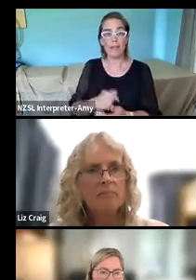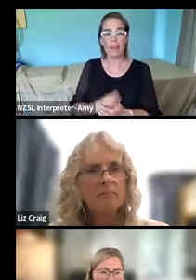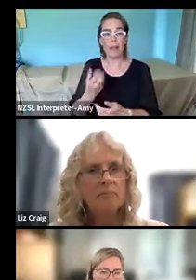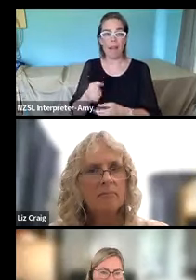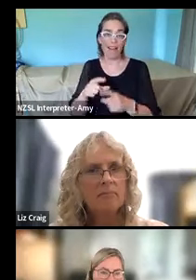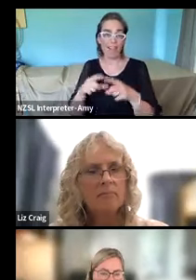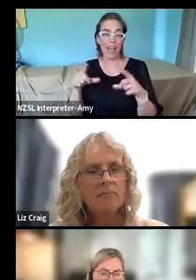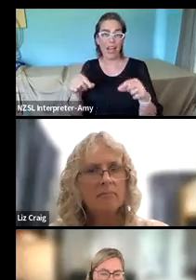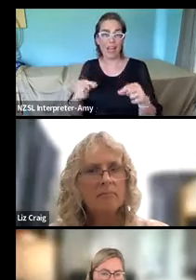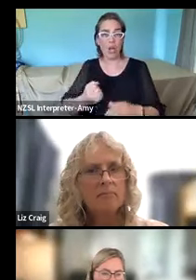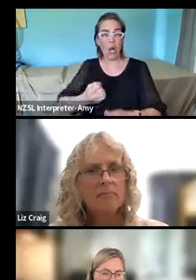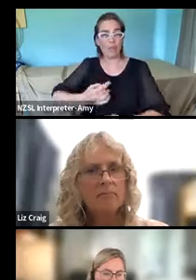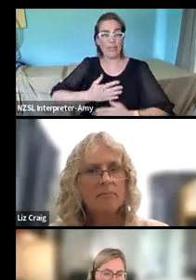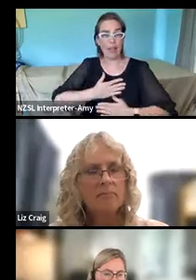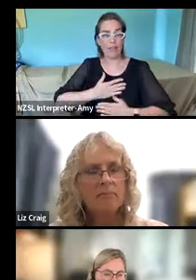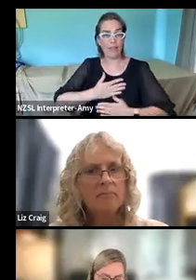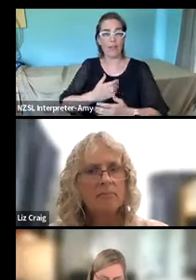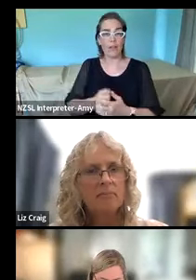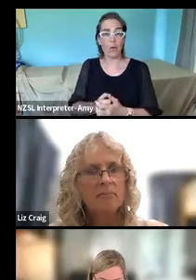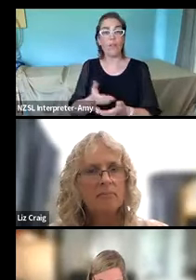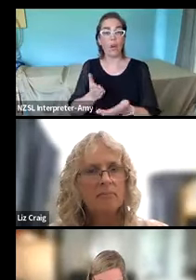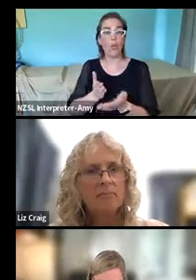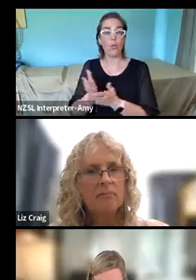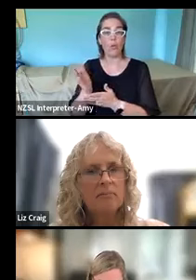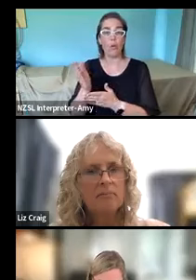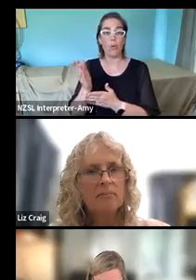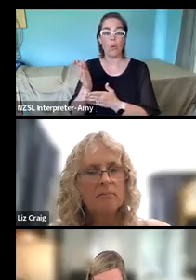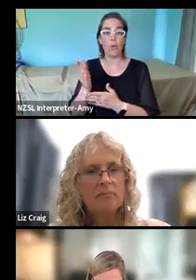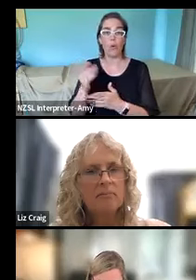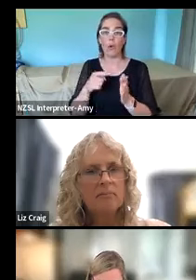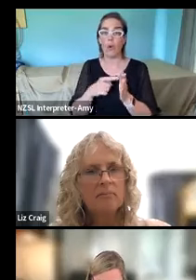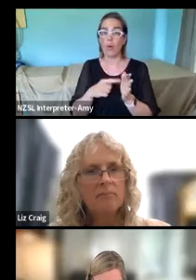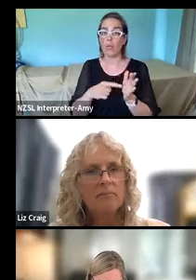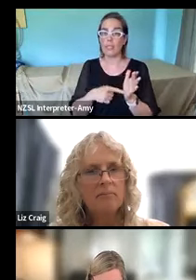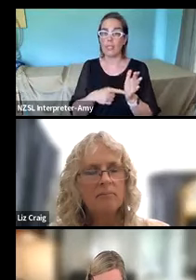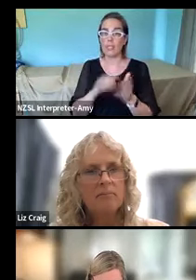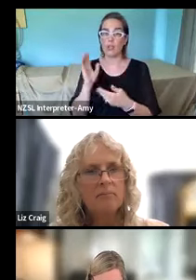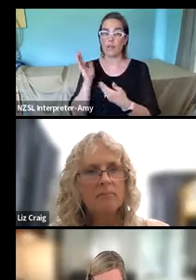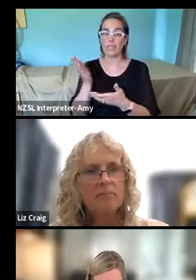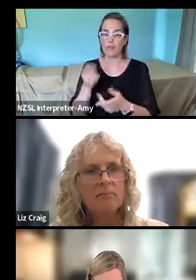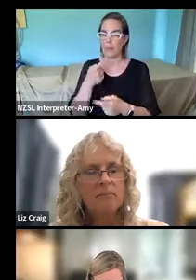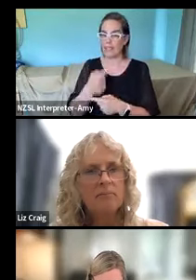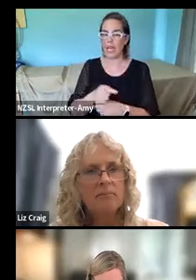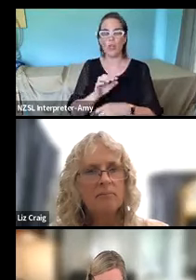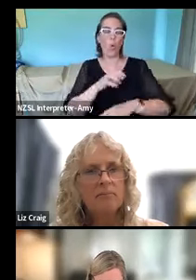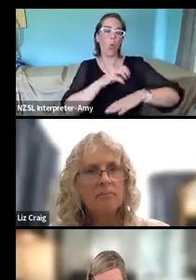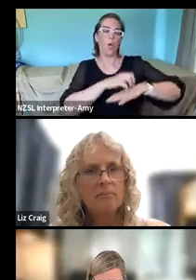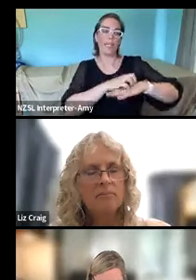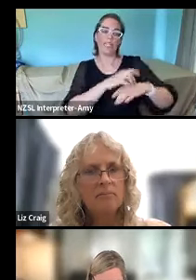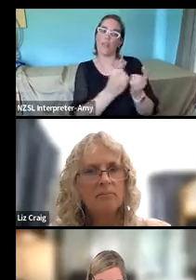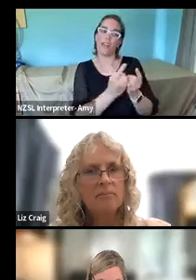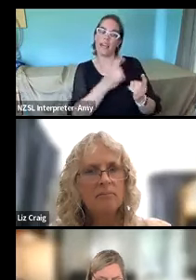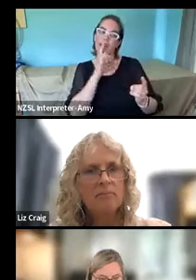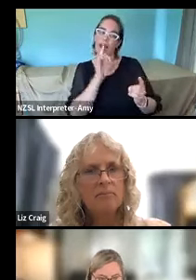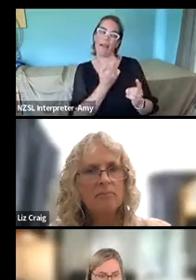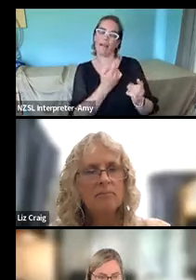And we have gone through to ID services about it, but they keep saying it's an organisation thing, and because banks won't let them,